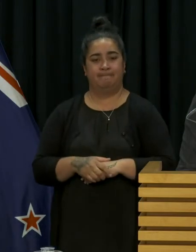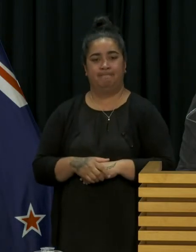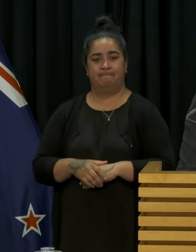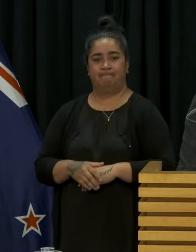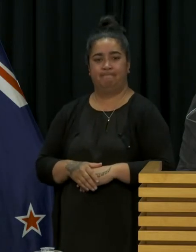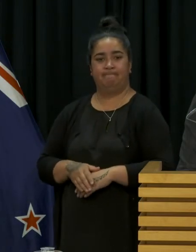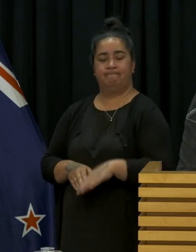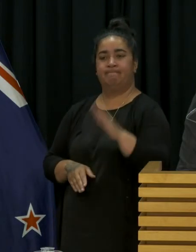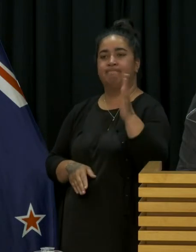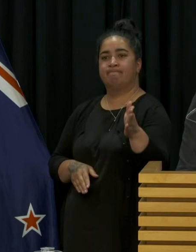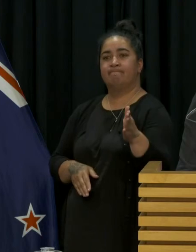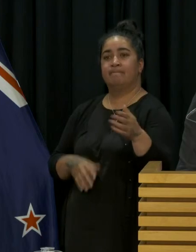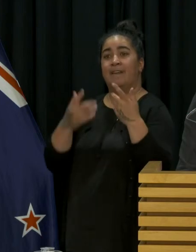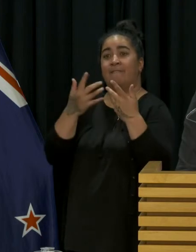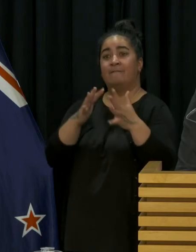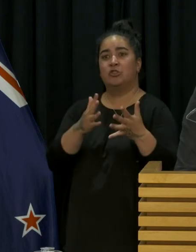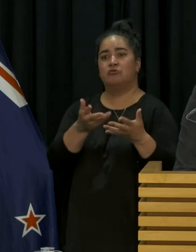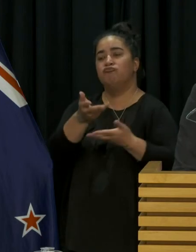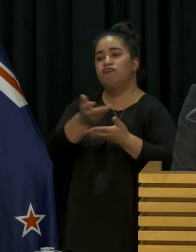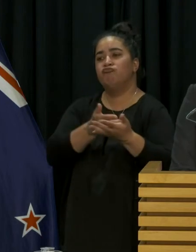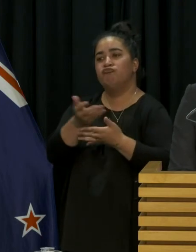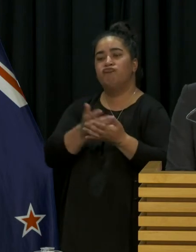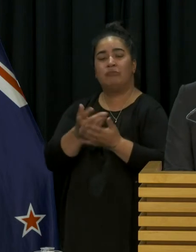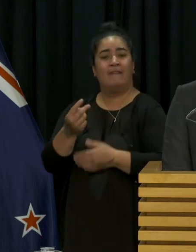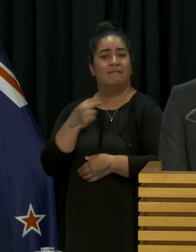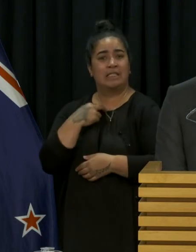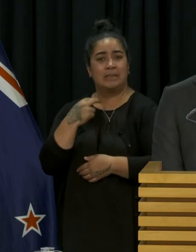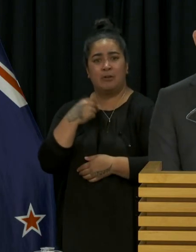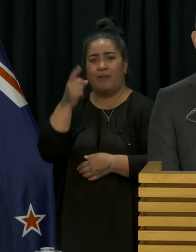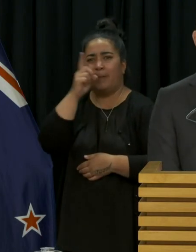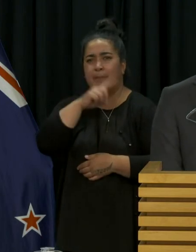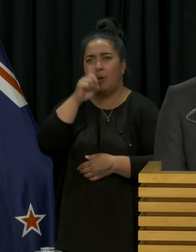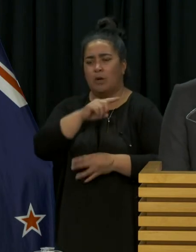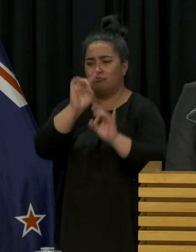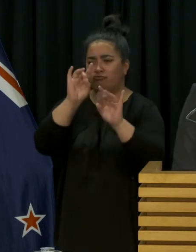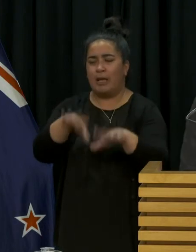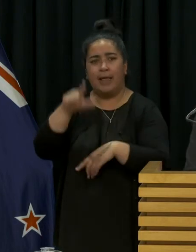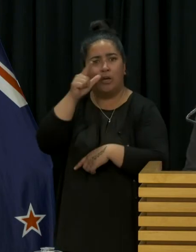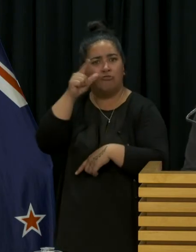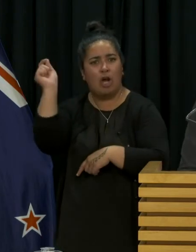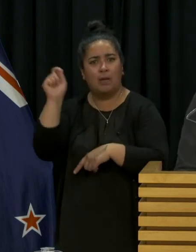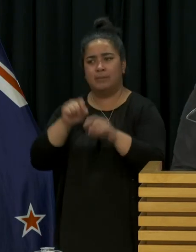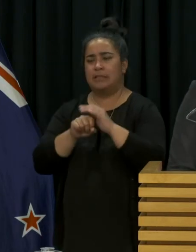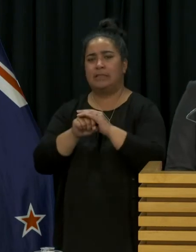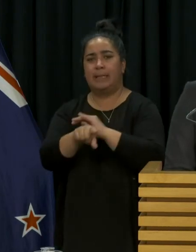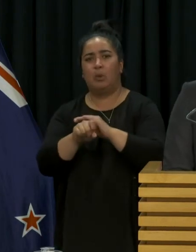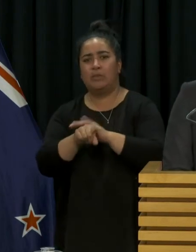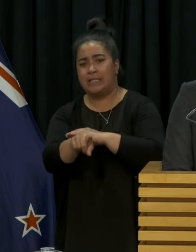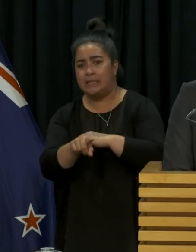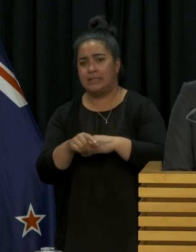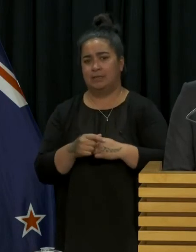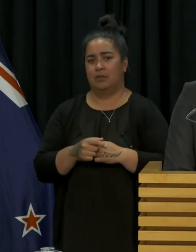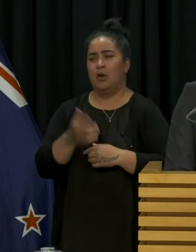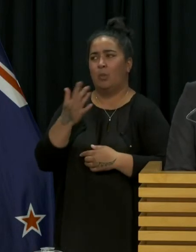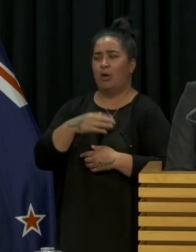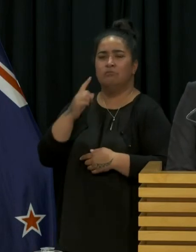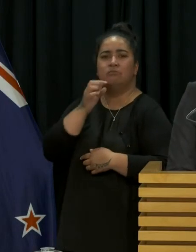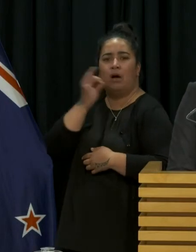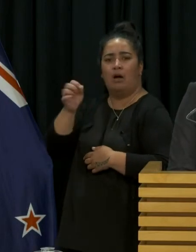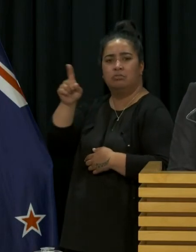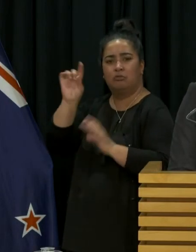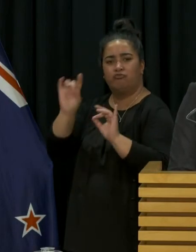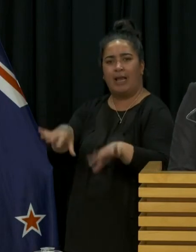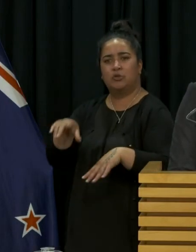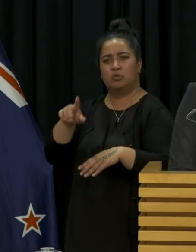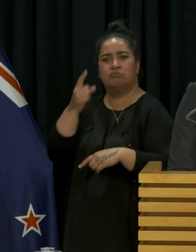to victims of crimes committed by Australian deportees, and they're asking you to work hard to convince Australia to rethink its policy. Yes.